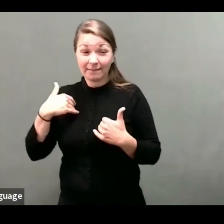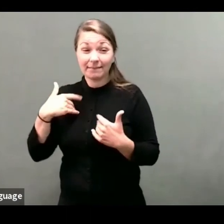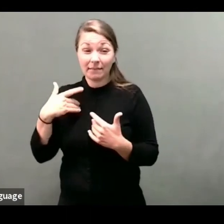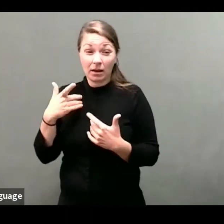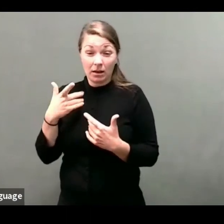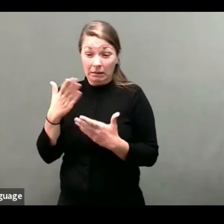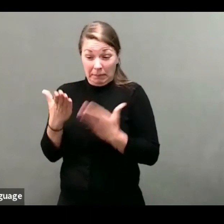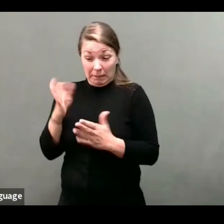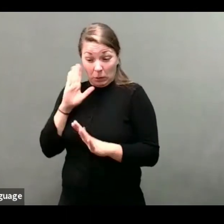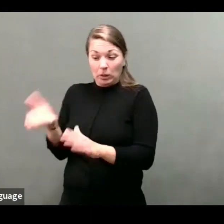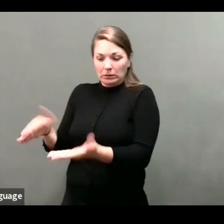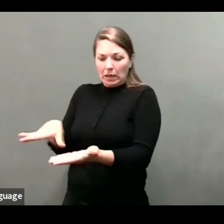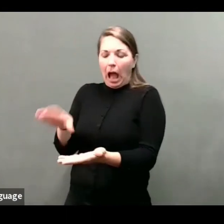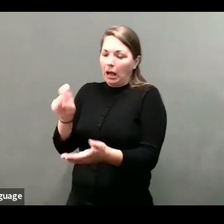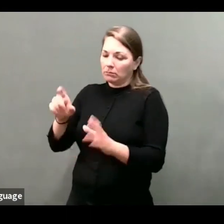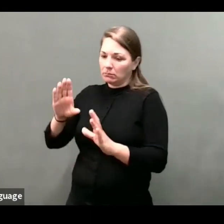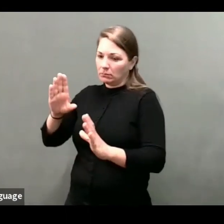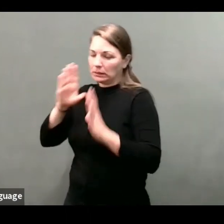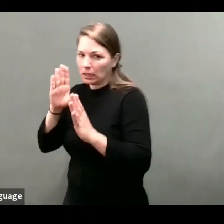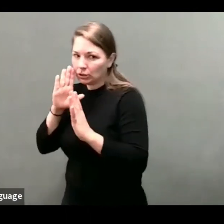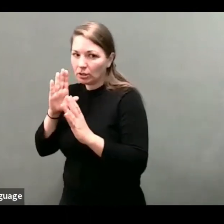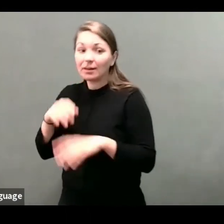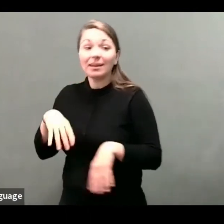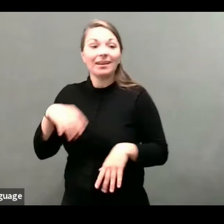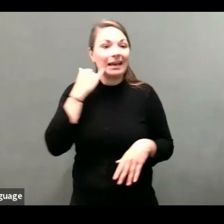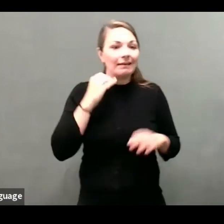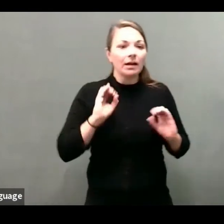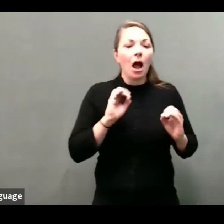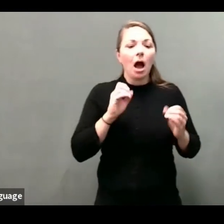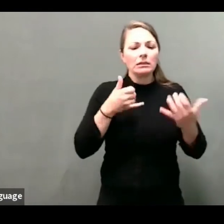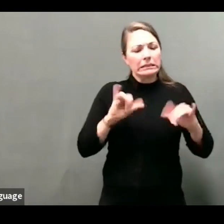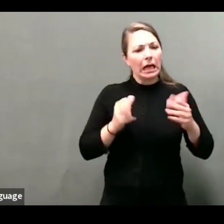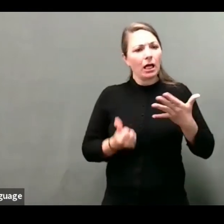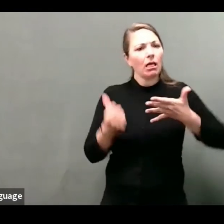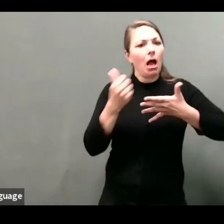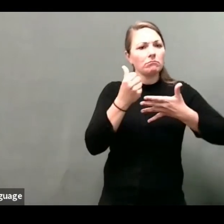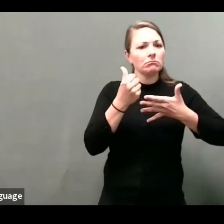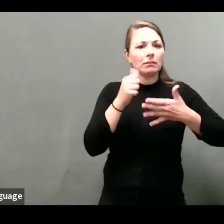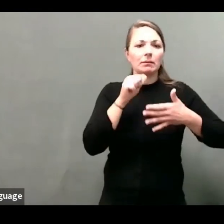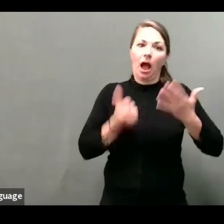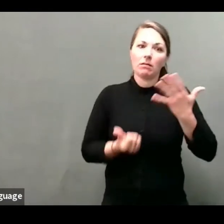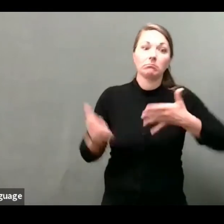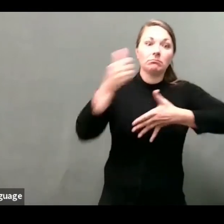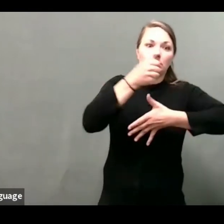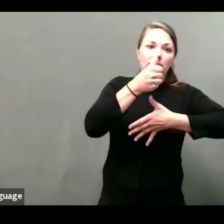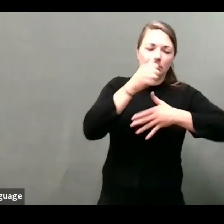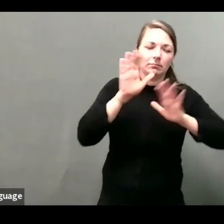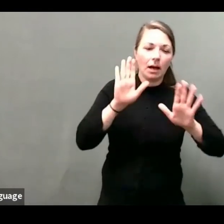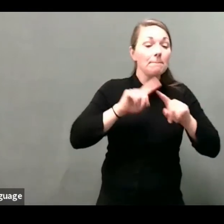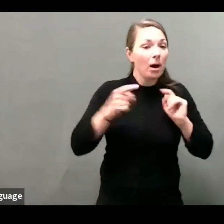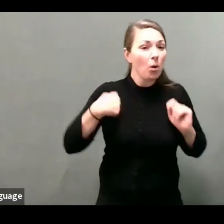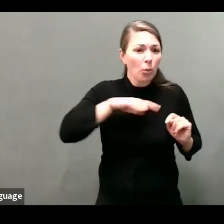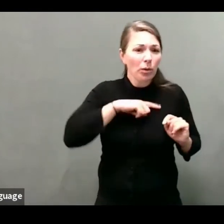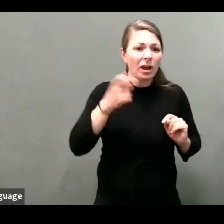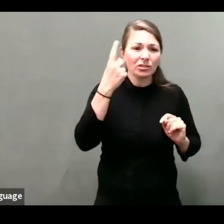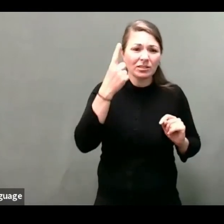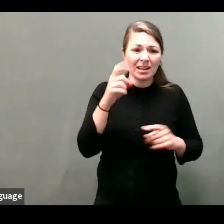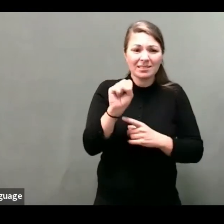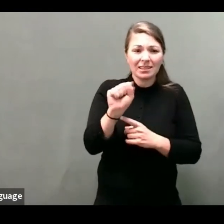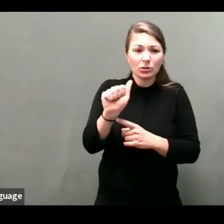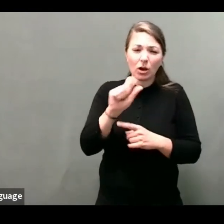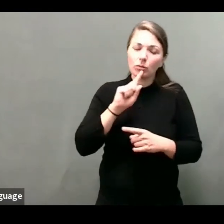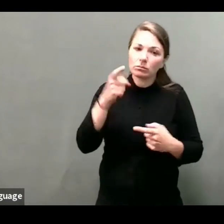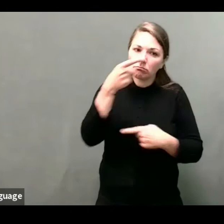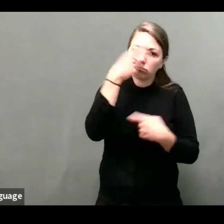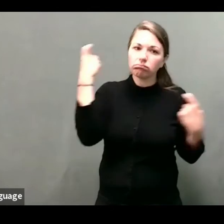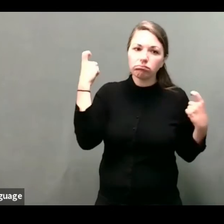themselves. But because, we recognize that sexual assault is a very traumatizing